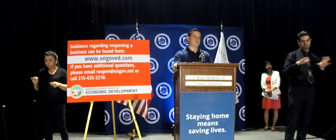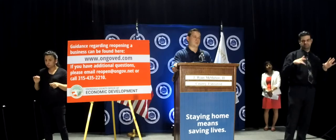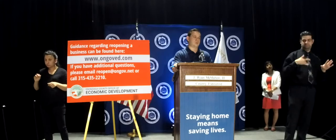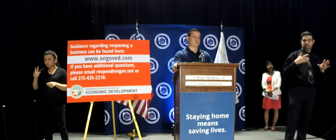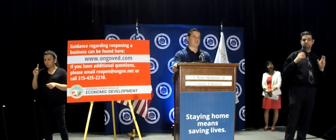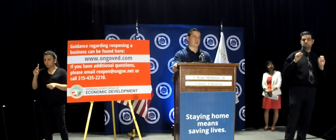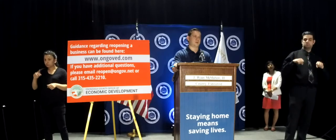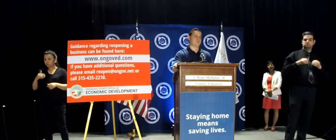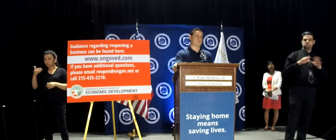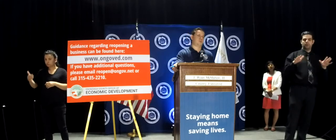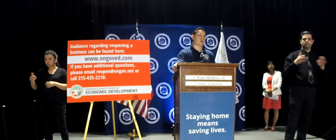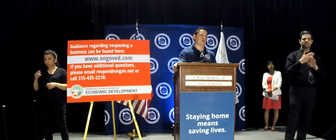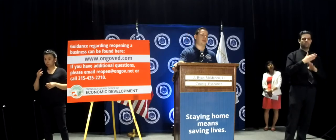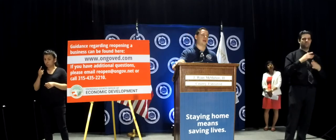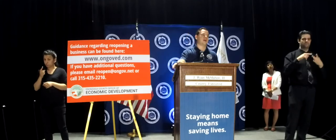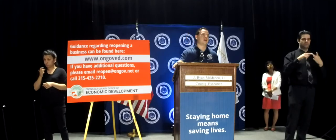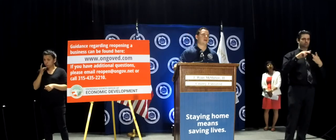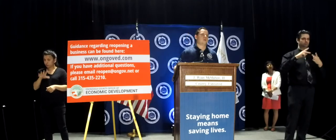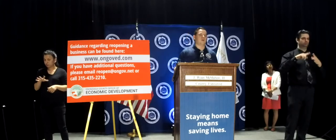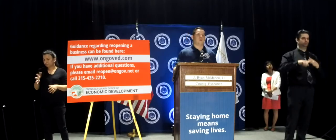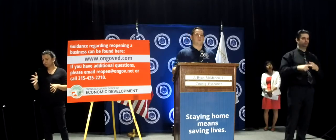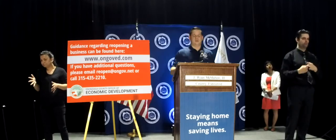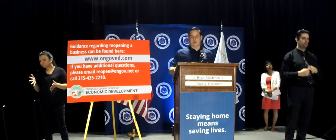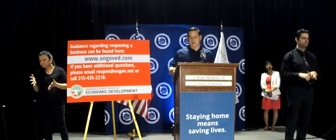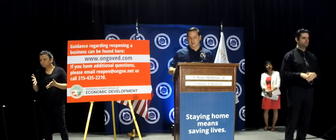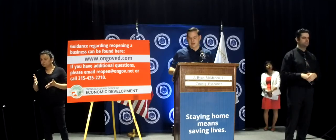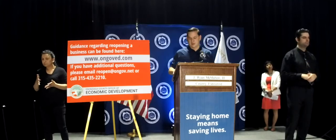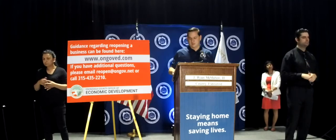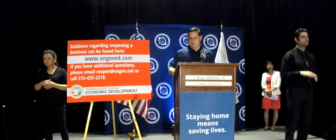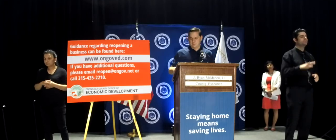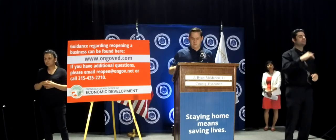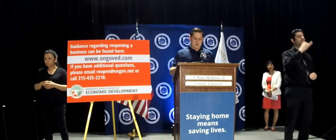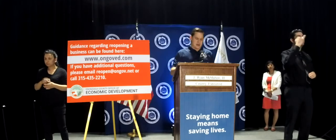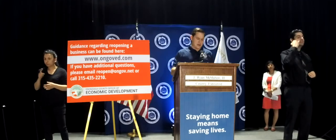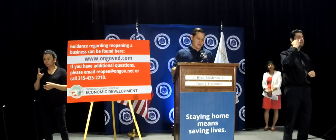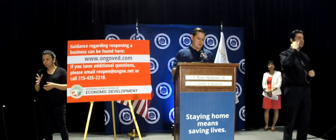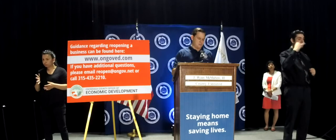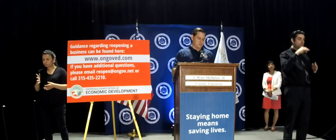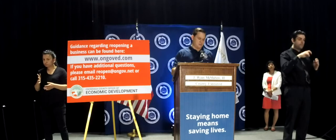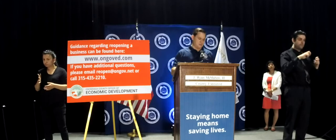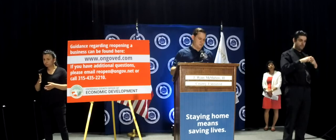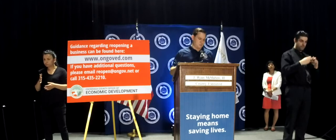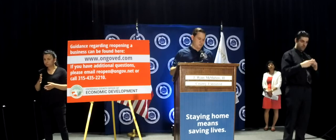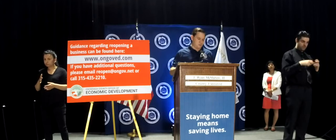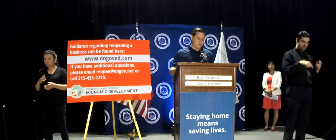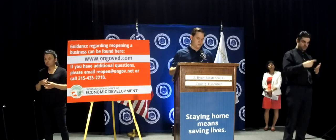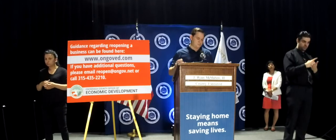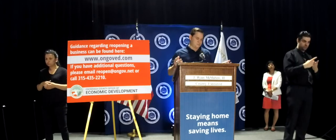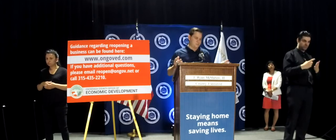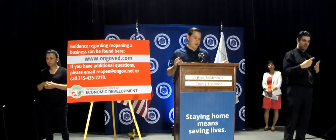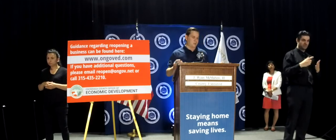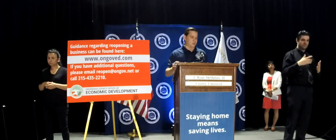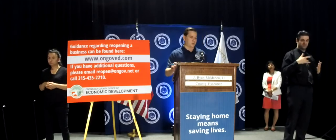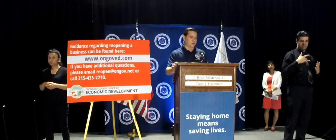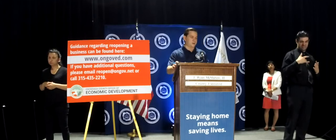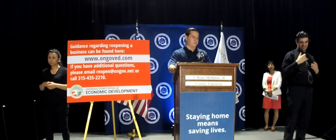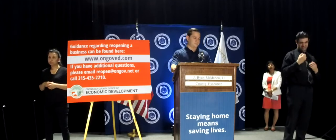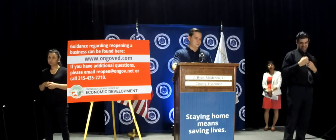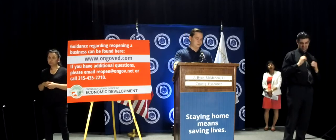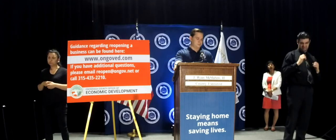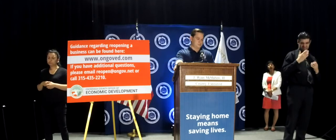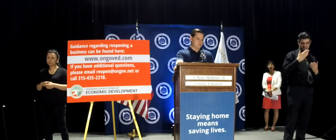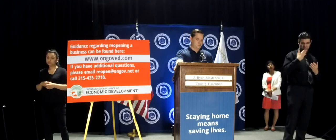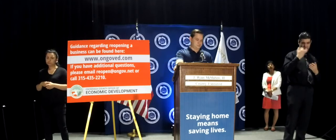would you? No. If there's a problem this weekend, when would you look feel at the safe data, in phase 2? Yeah, how are we